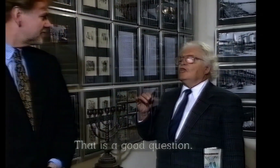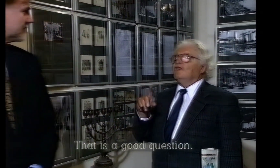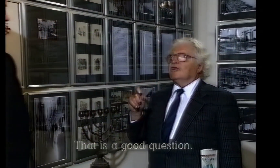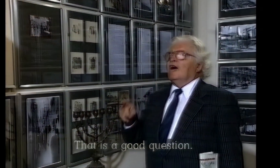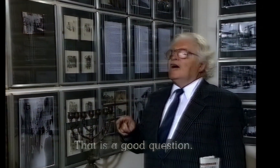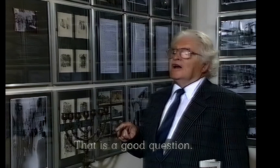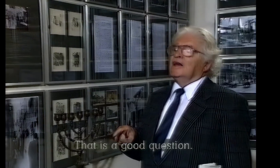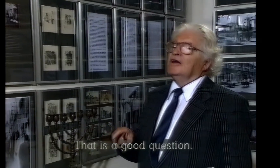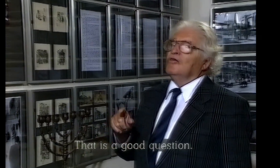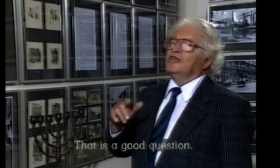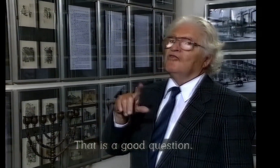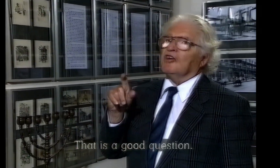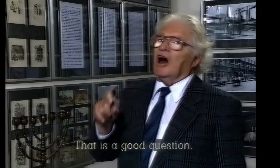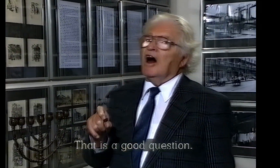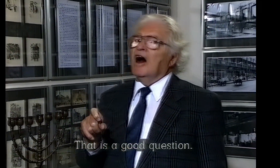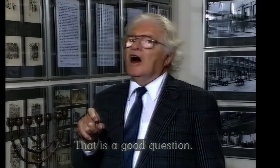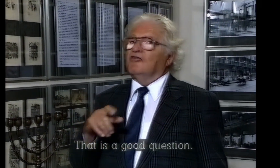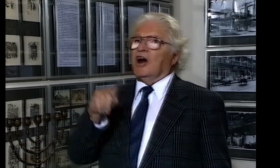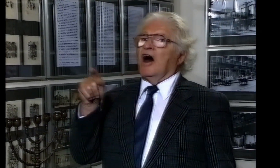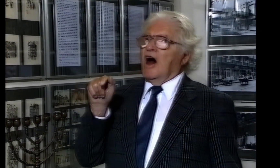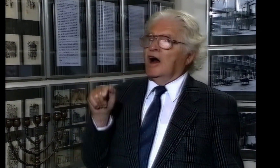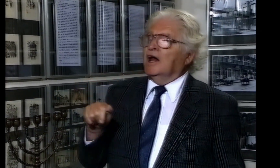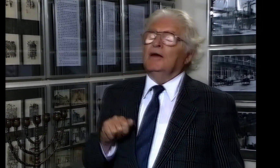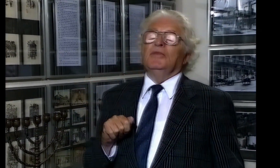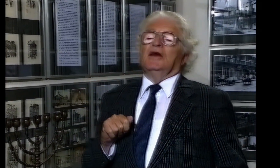Yes, that's a very good question.